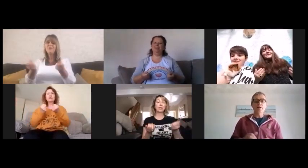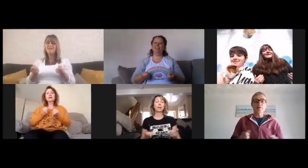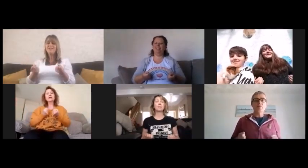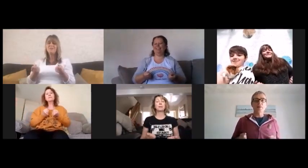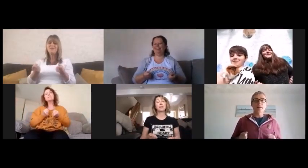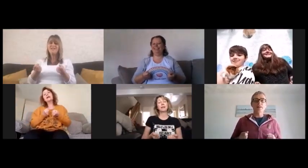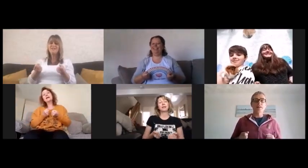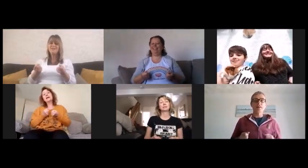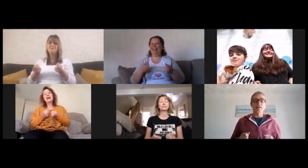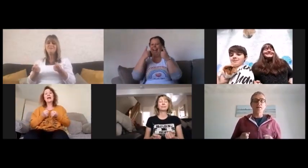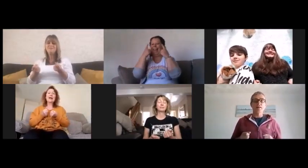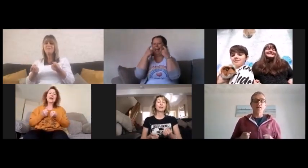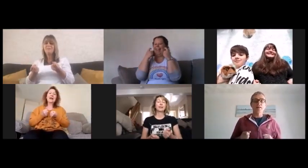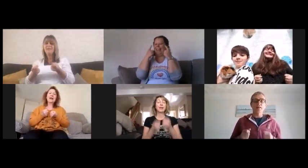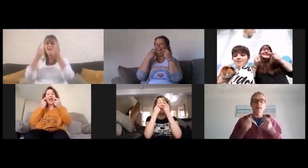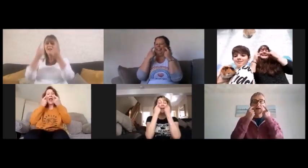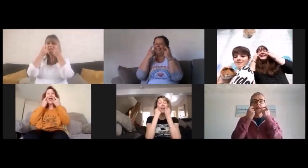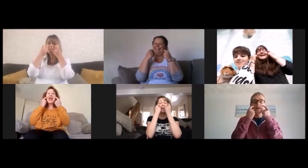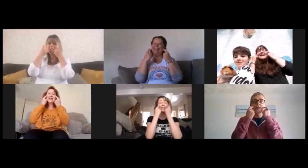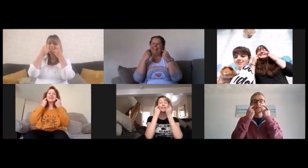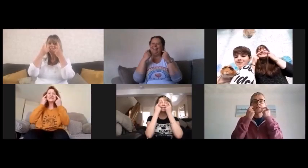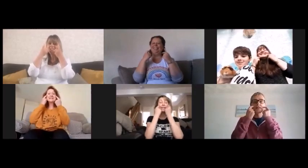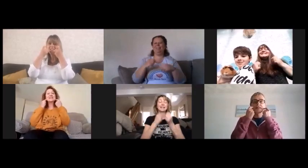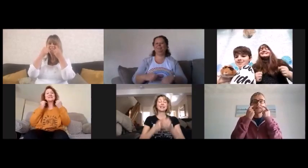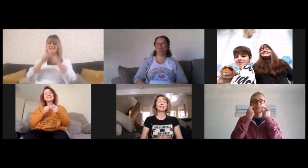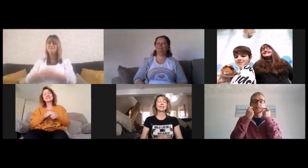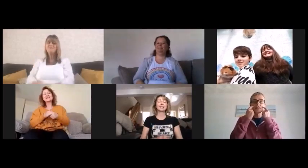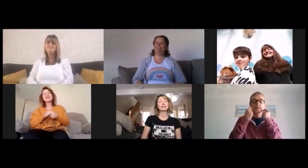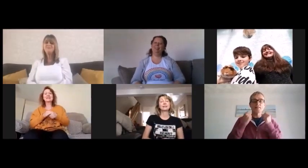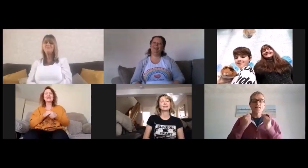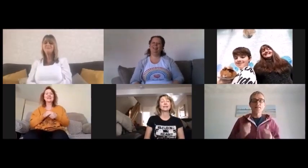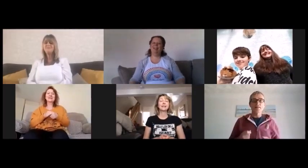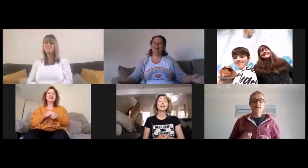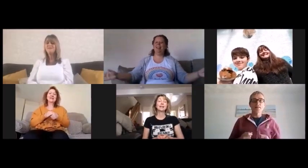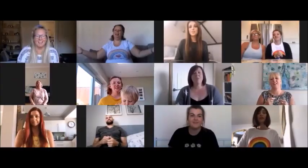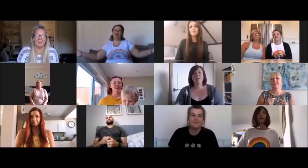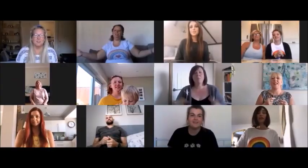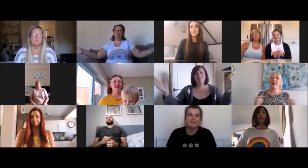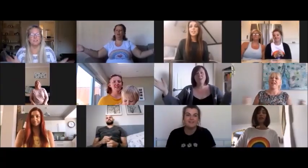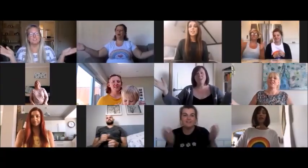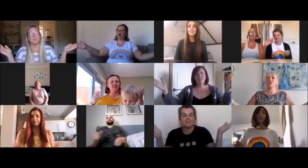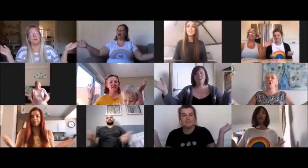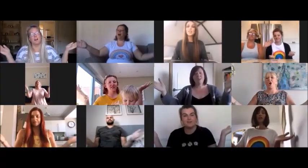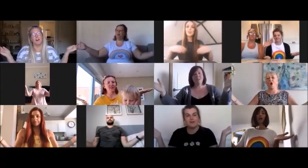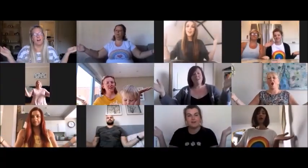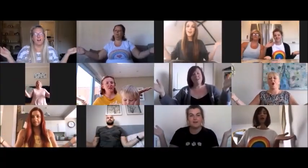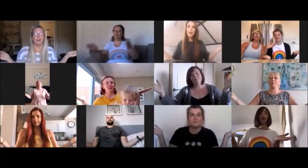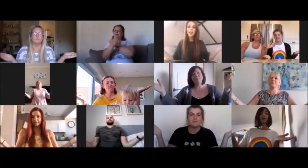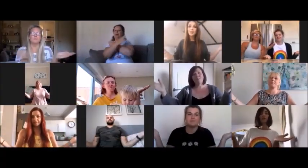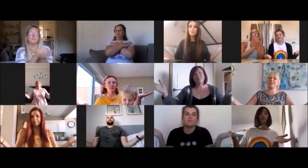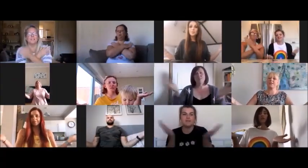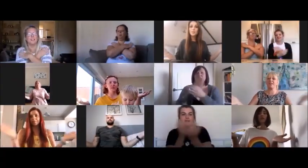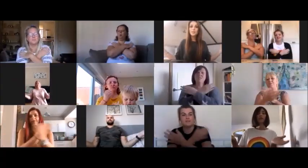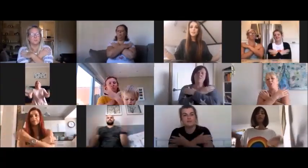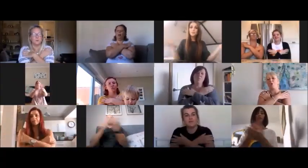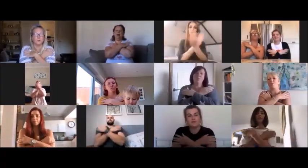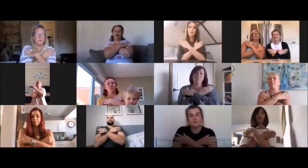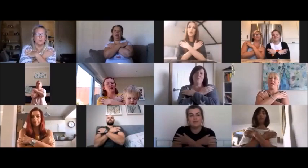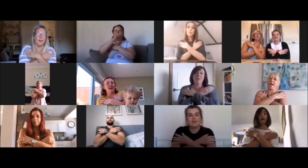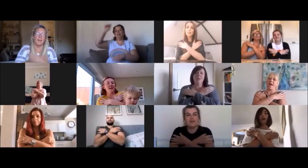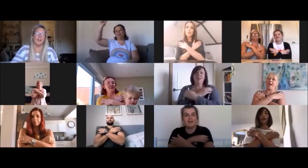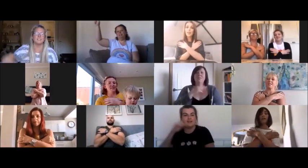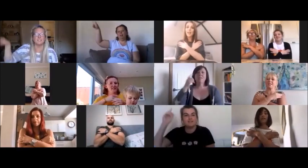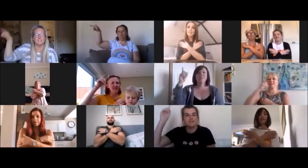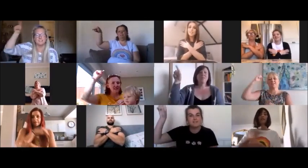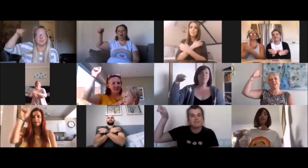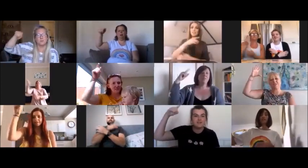Never bring me any tears. Let your arms be as